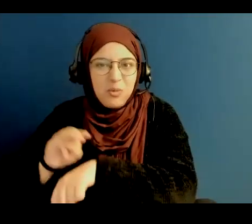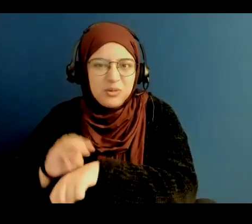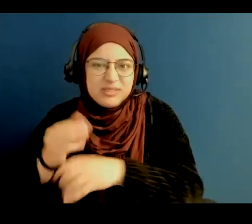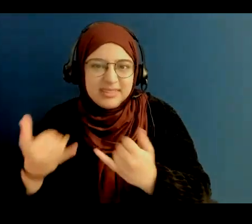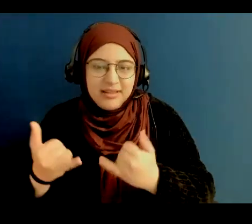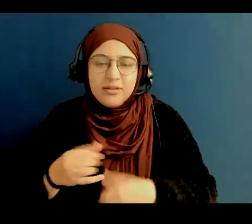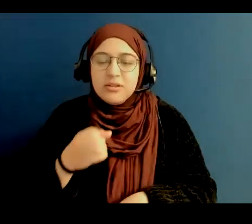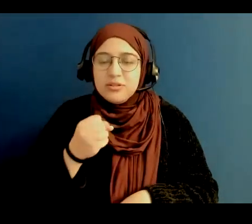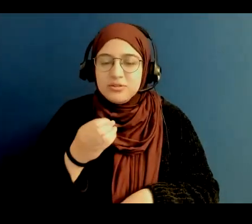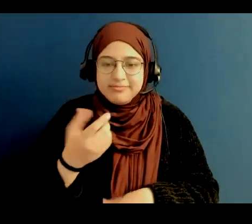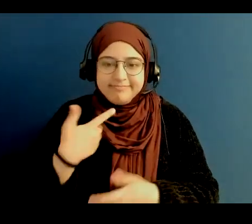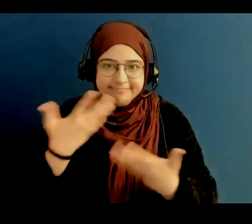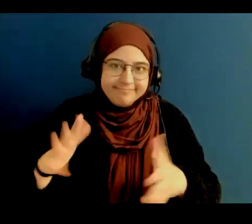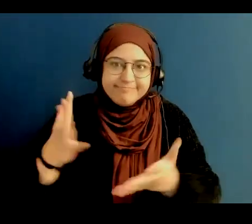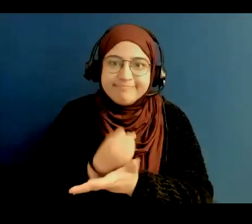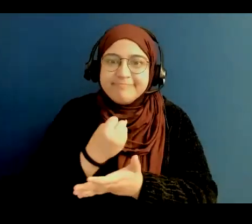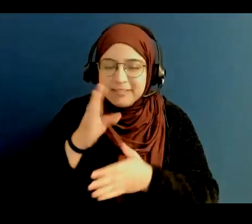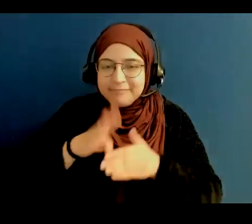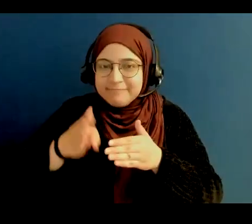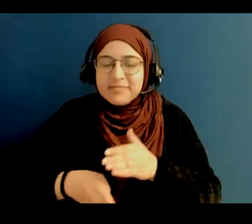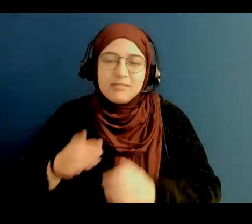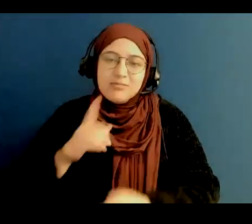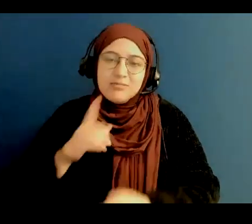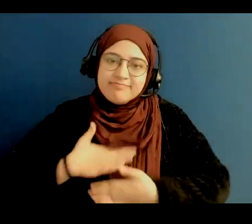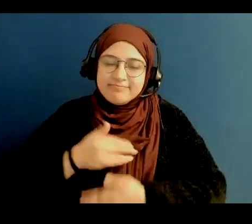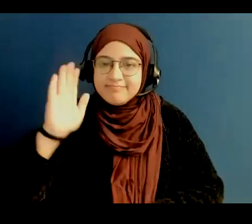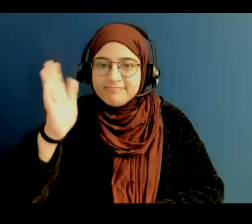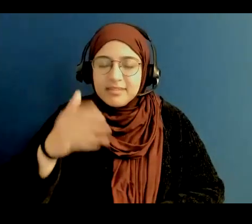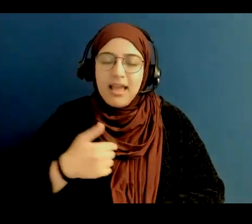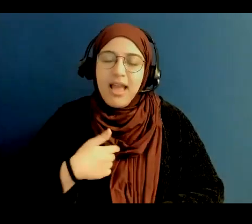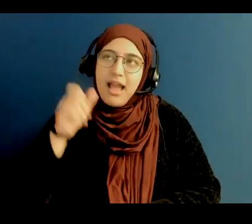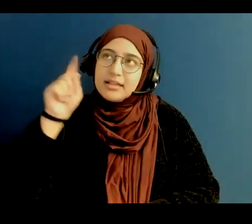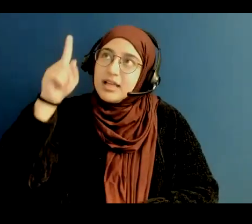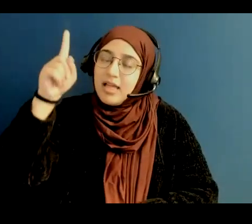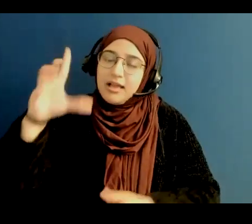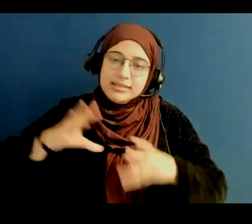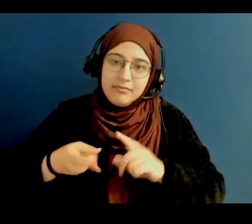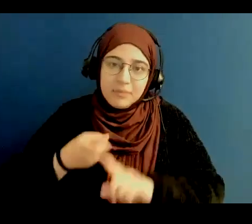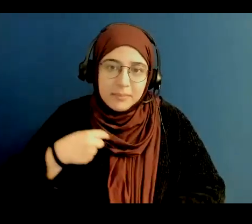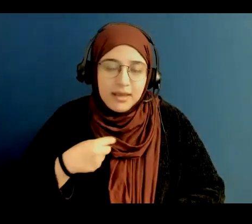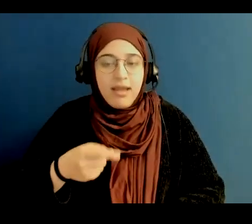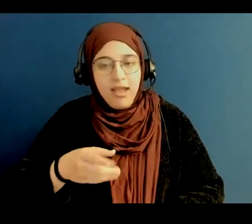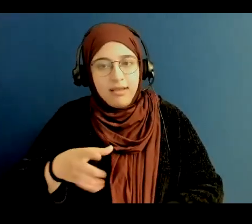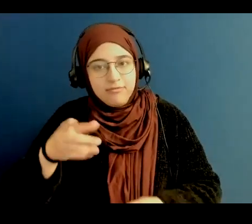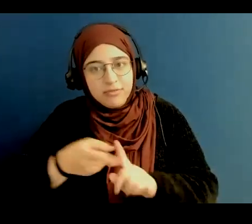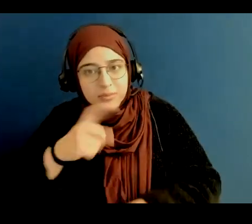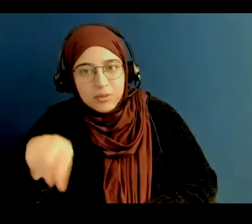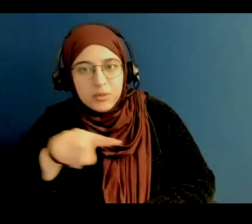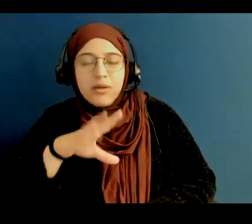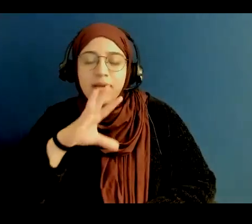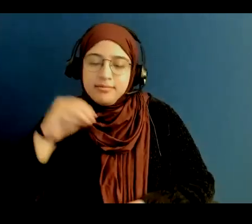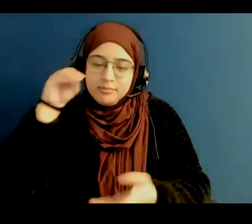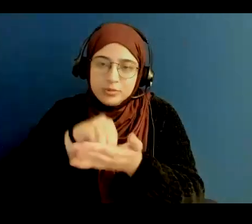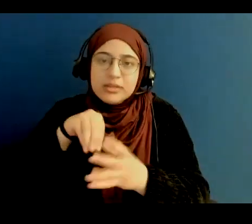Yeah, it was a pleasure giving this talk. I ask Allah Azza wa Jal to accept it from me and from you guys and to scale it in our good deeds on